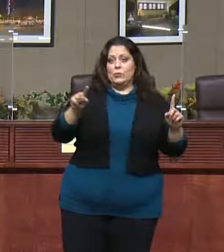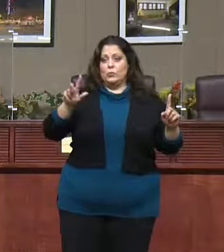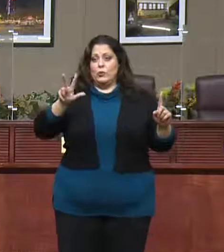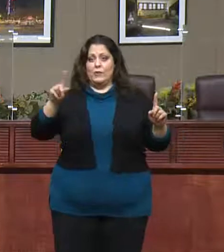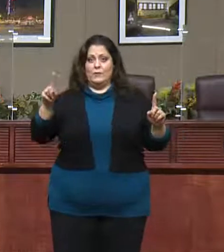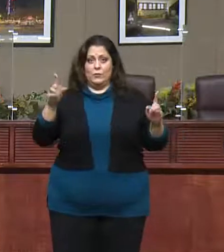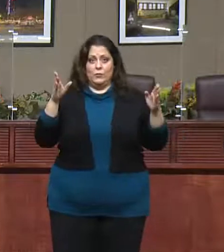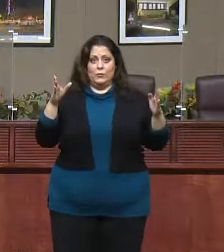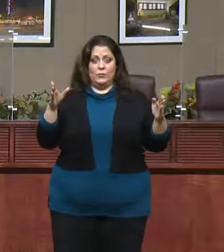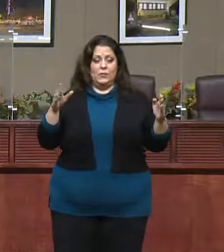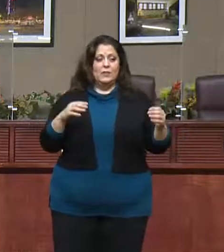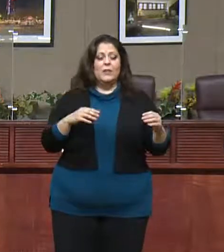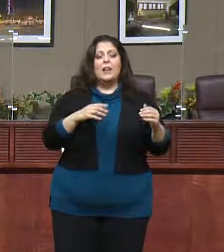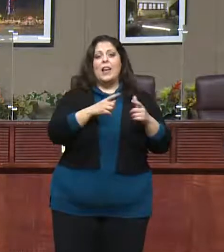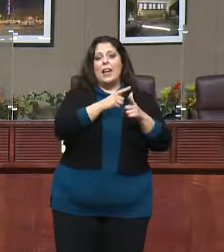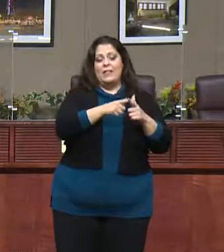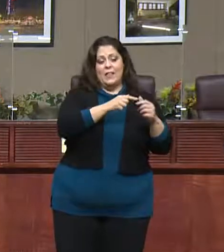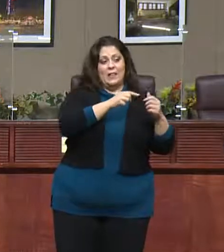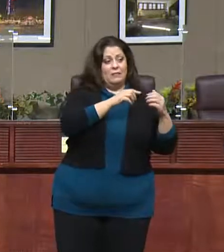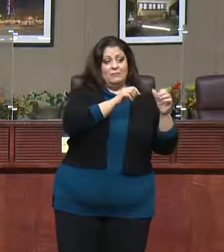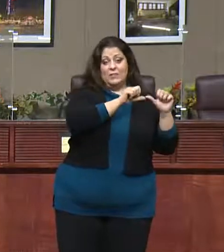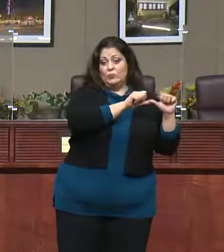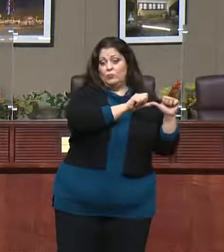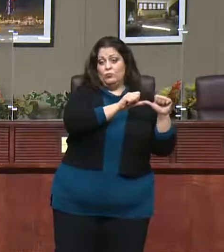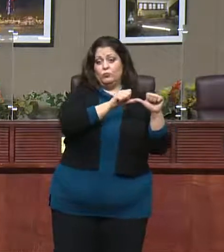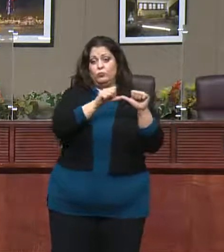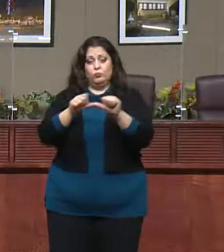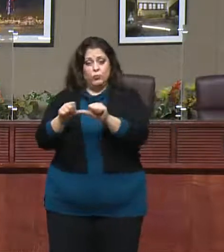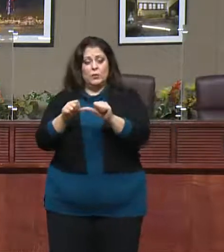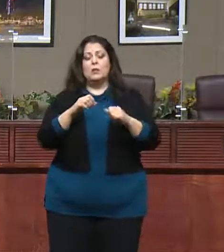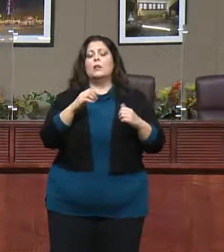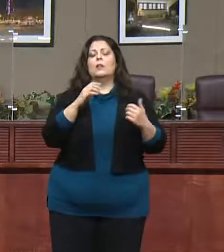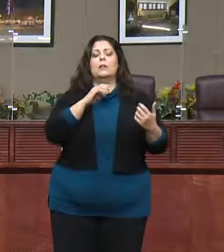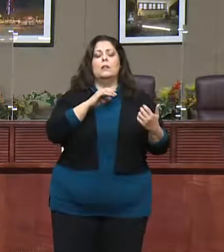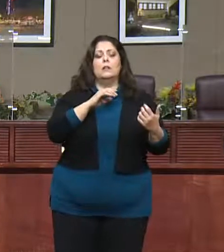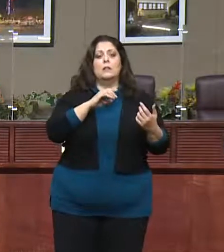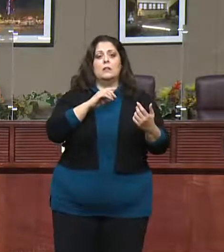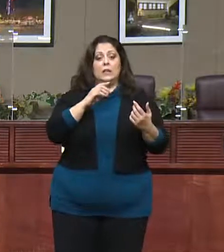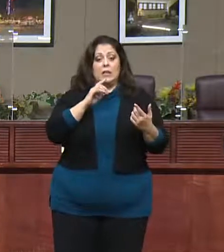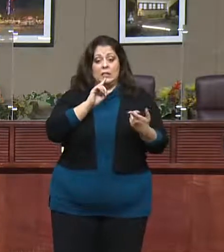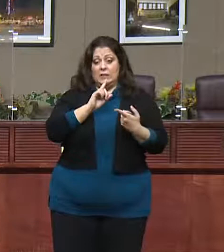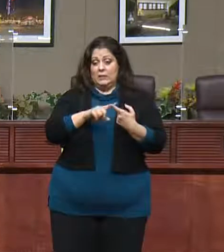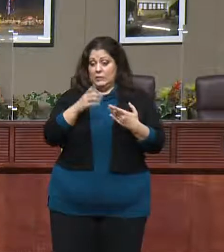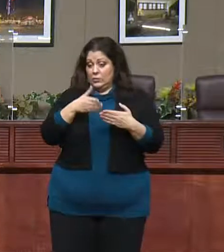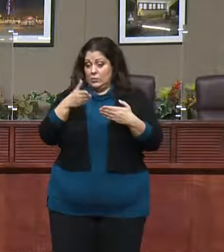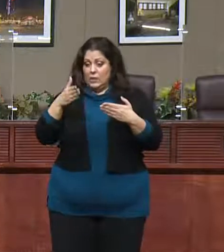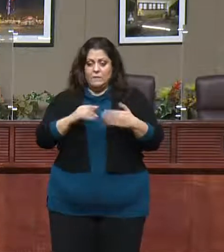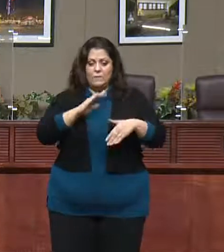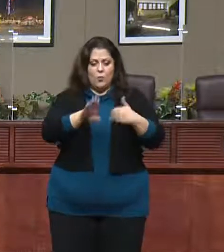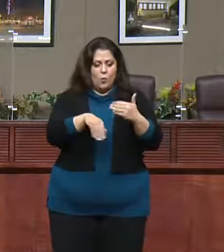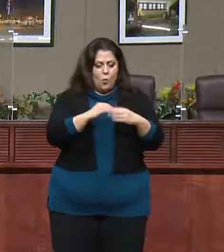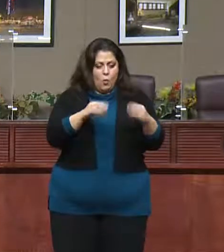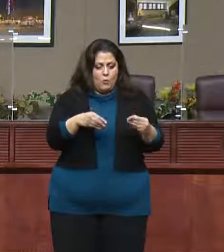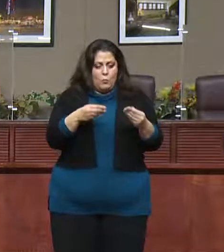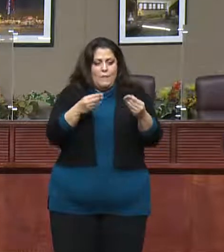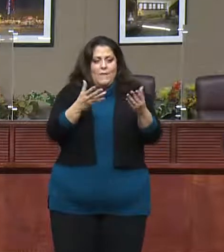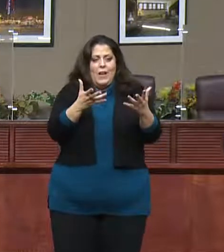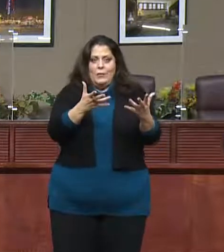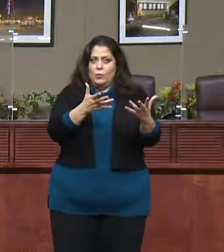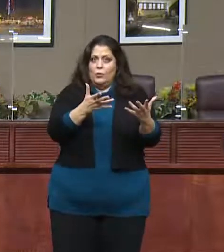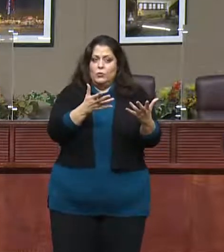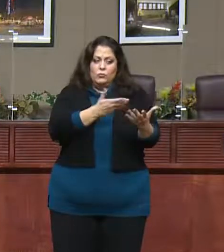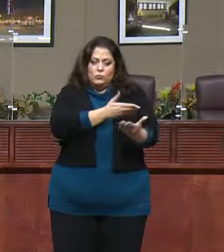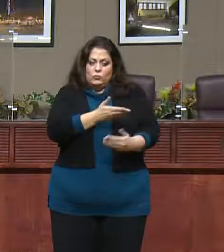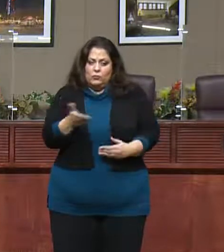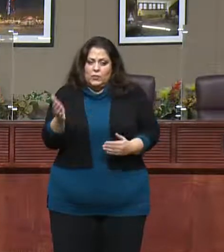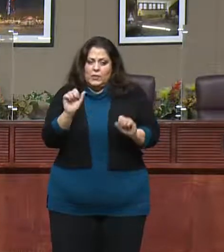Sunday, until we get to the 31st, to be able to accomplish all our providers within those